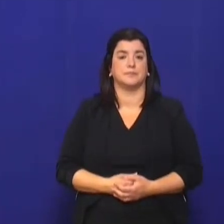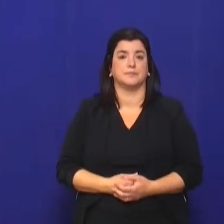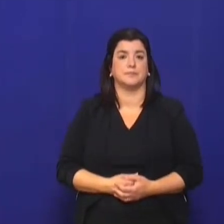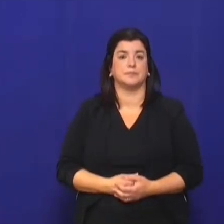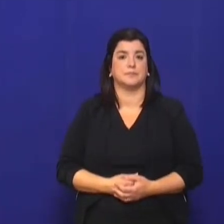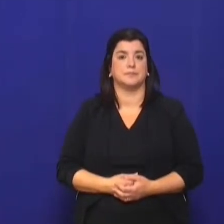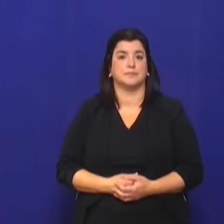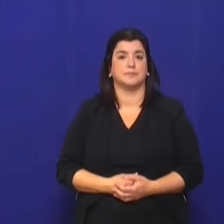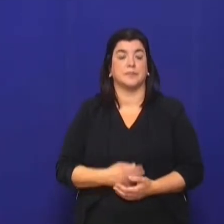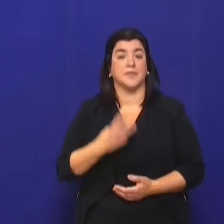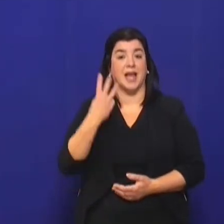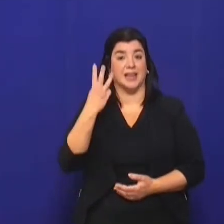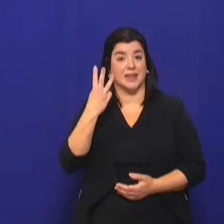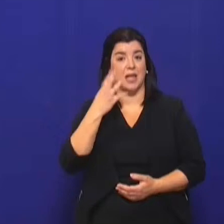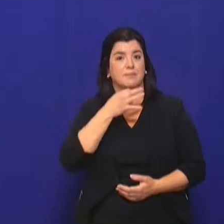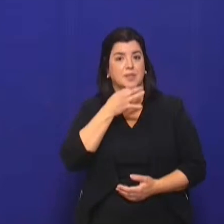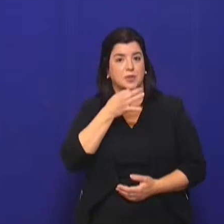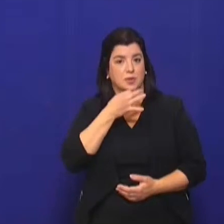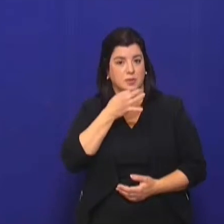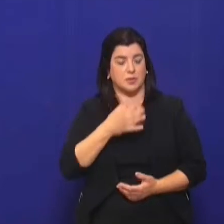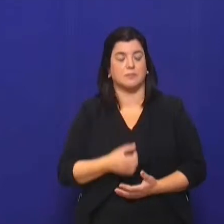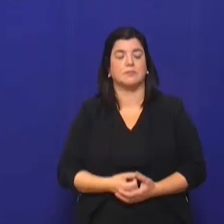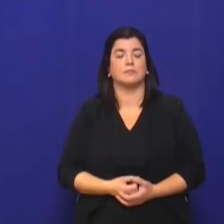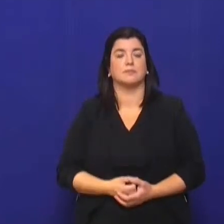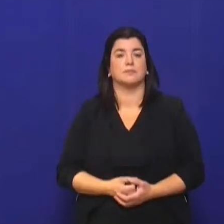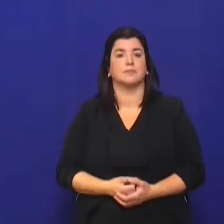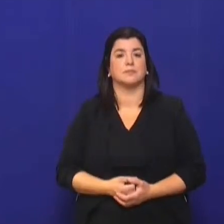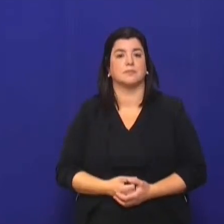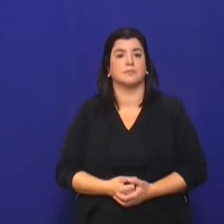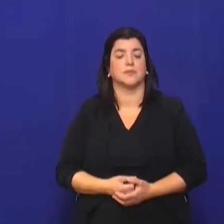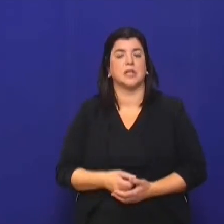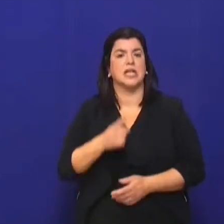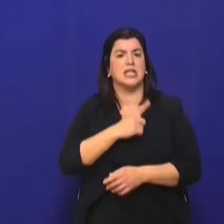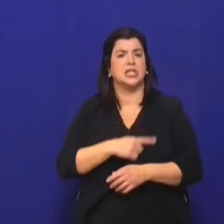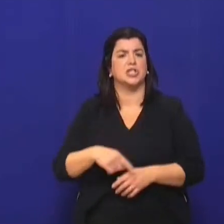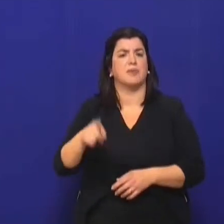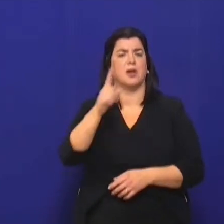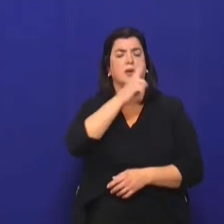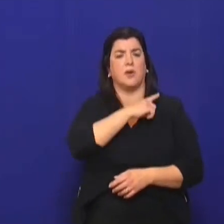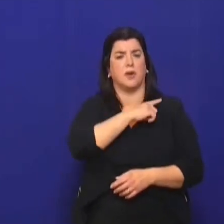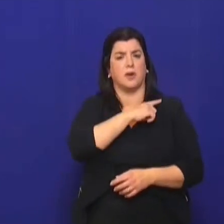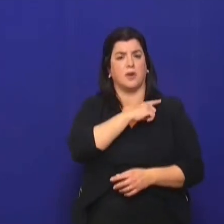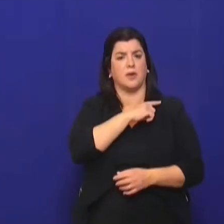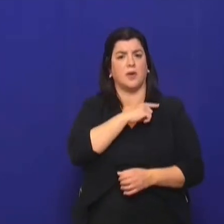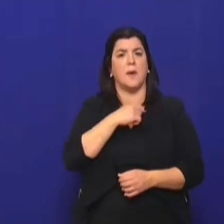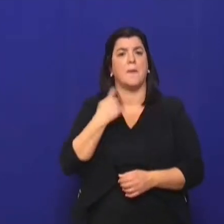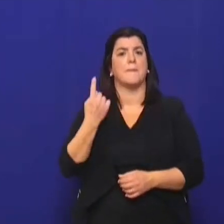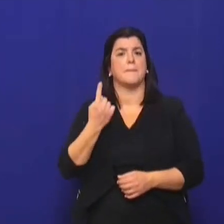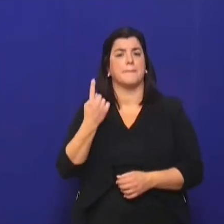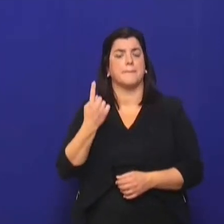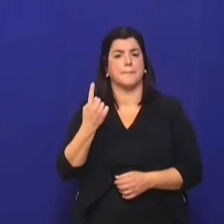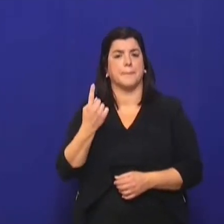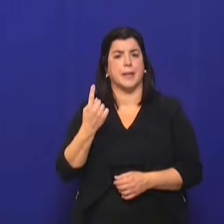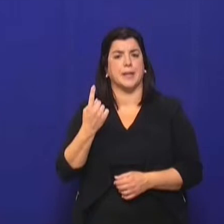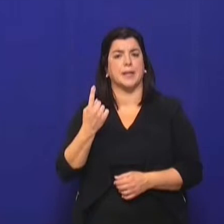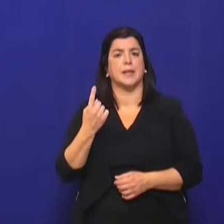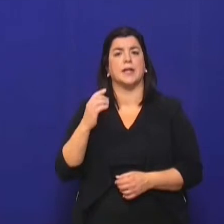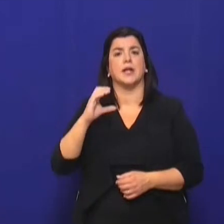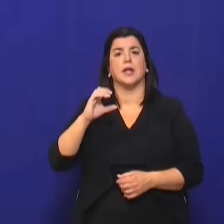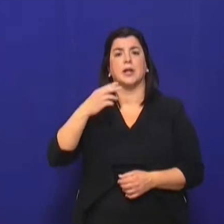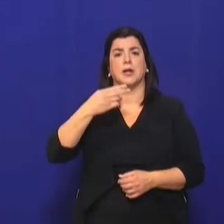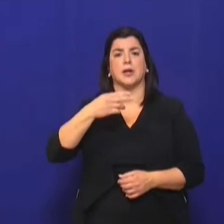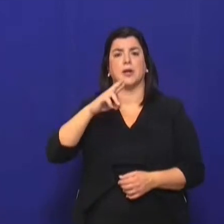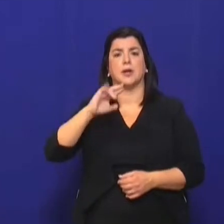Newsbook. 3 mistoqsijiet. Il-ġimgħa li għaddiet, id-deputat Prim Ministru Chris Fein waqt intervista li